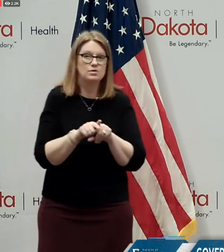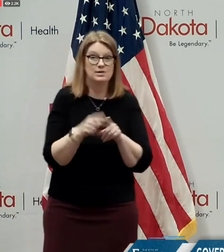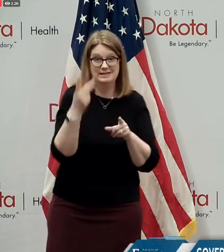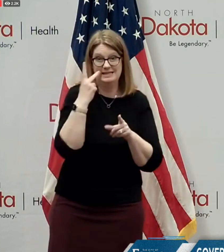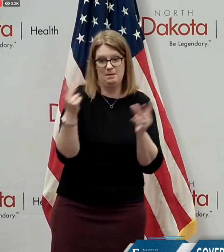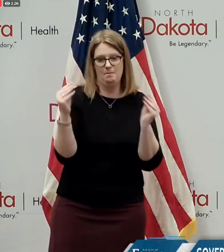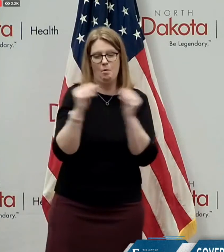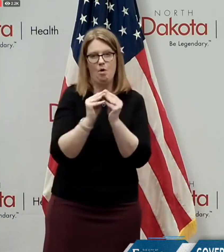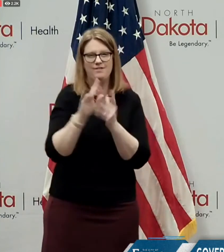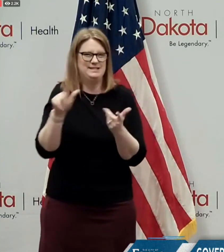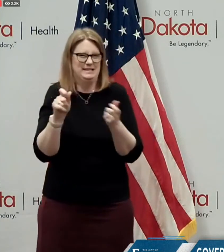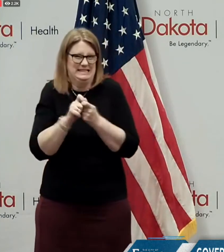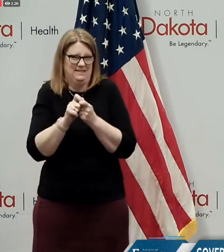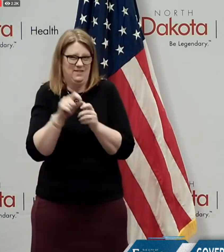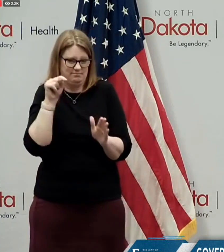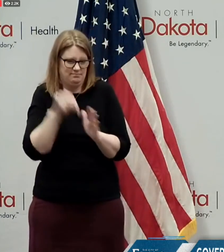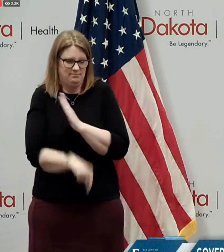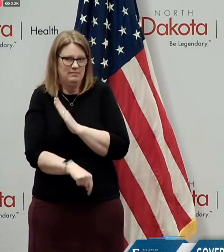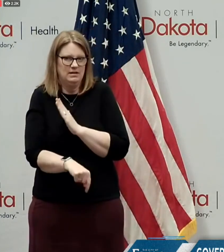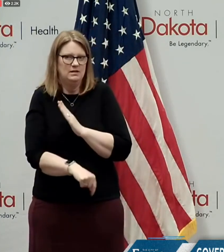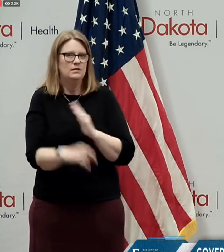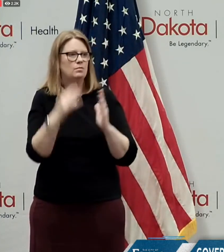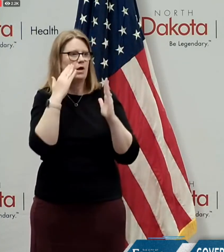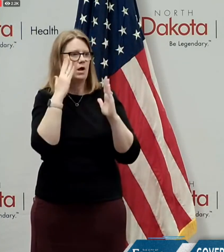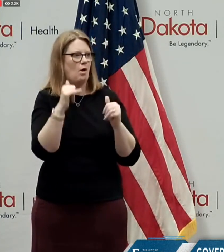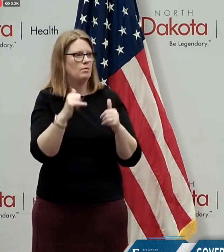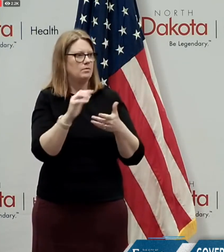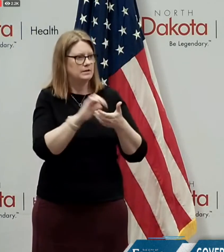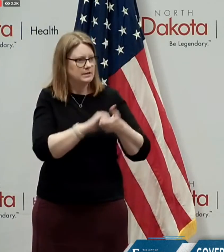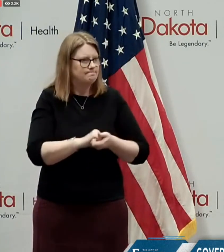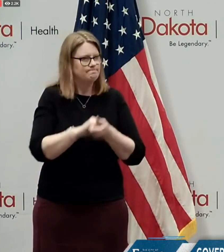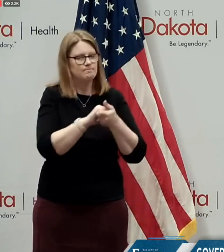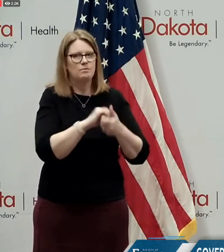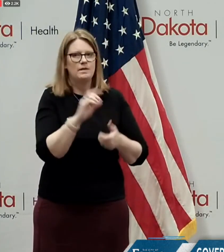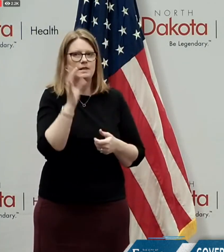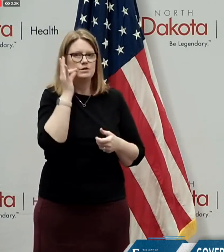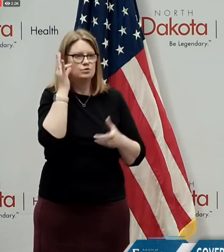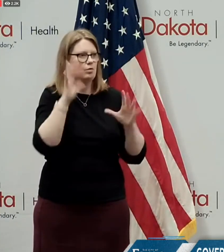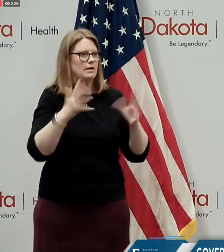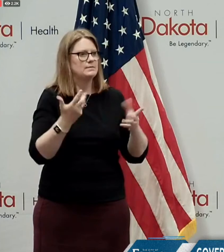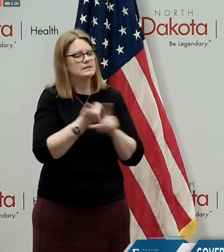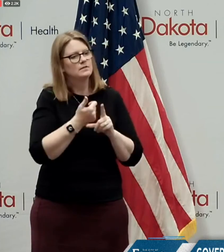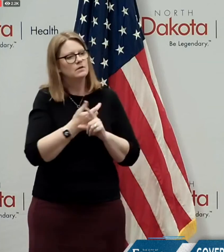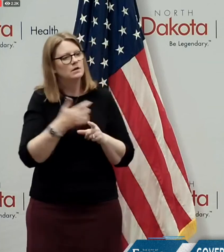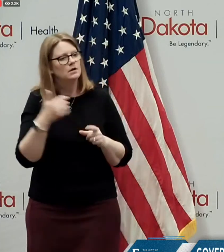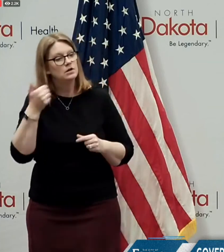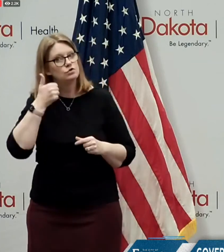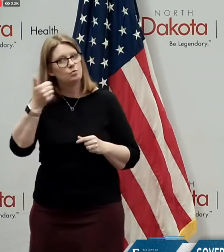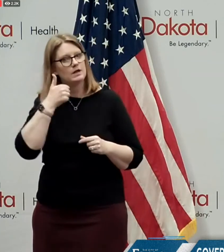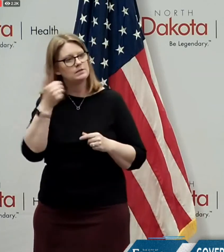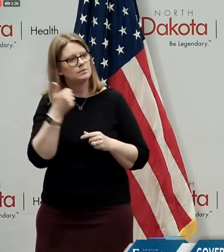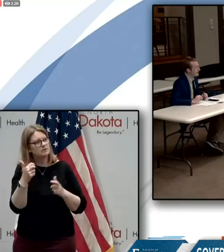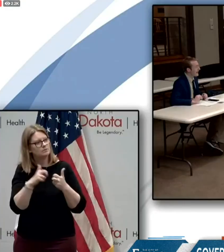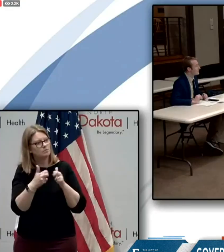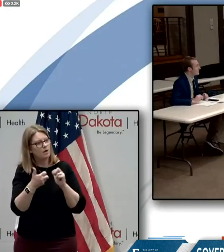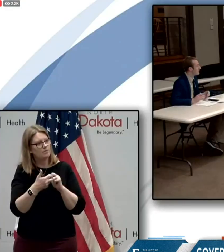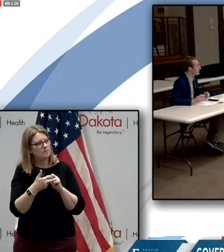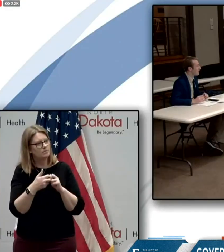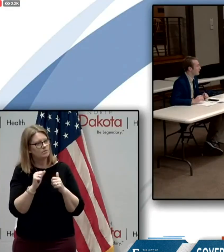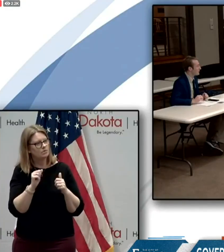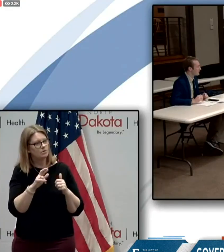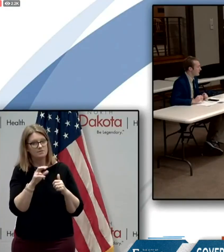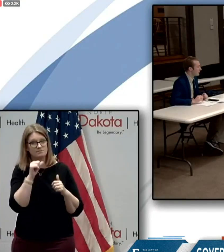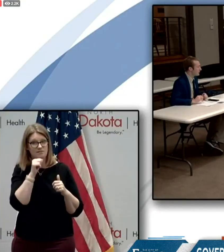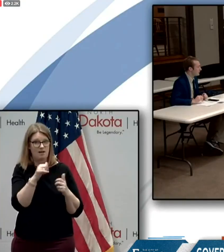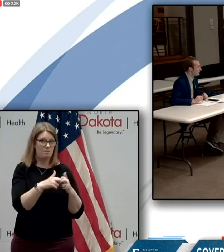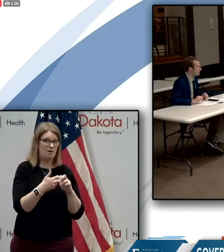that, and that's something that we're hoping to build within the tribes ourselves. I'm wondering if transportation issues have been a common theme or if that hasn't been a